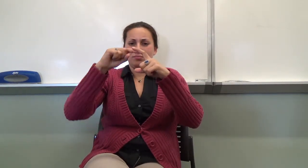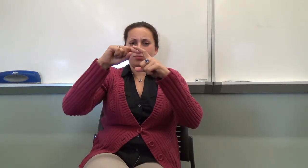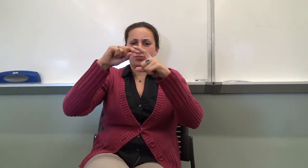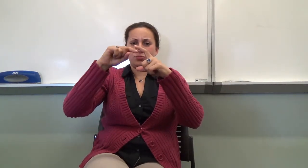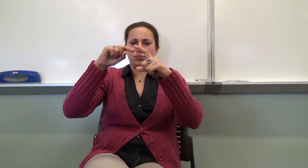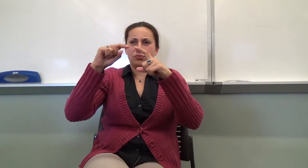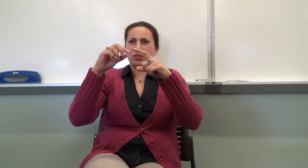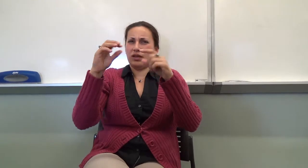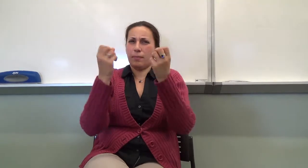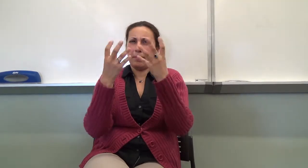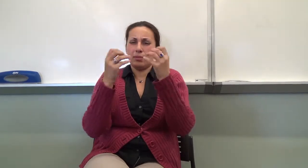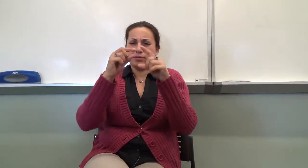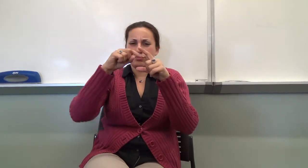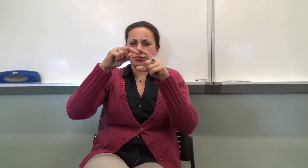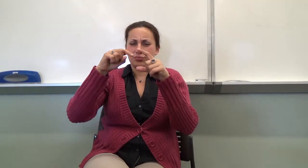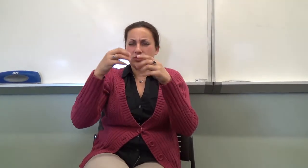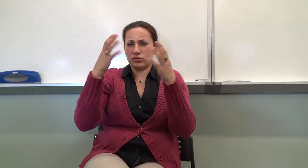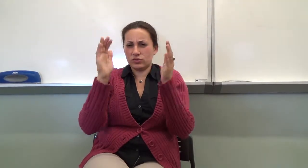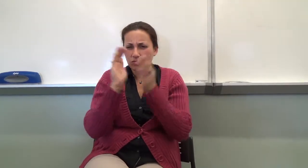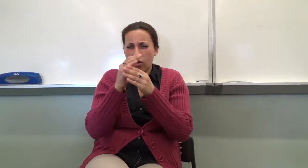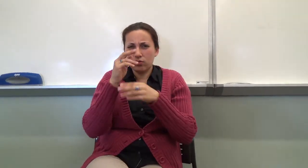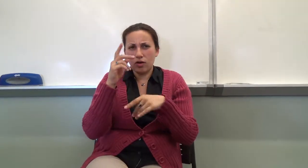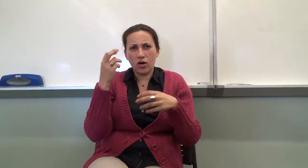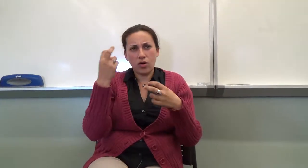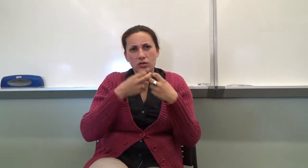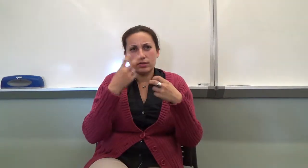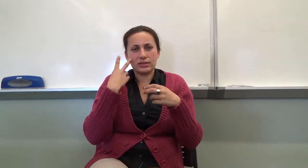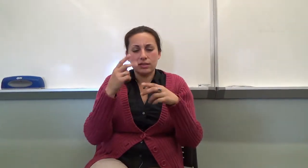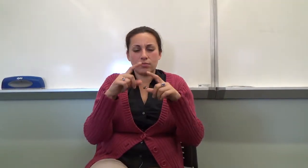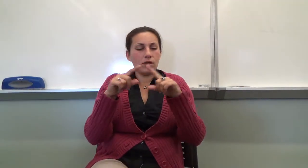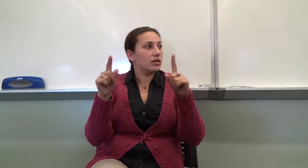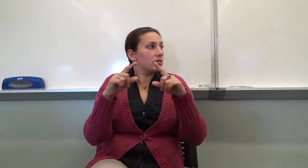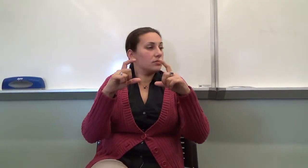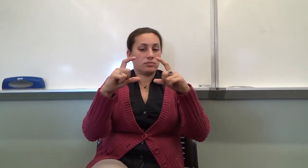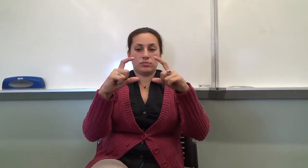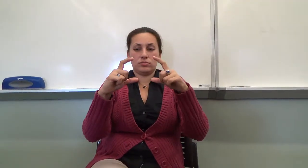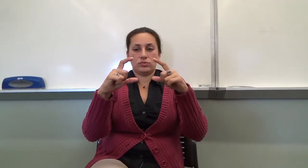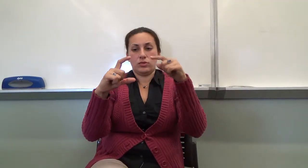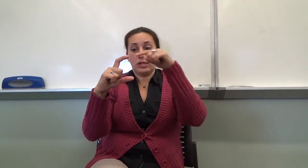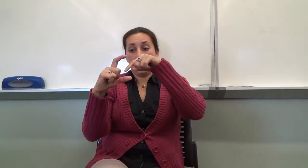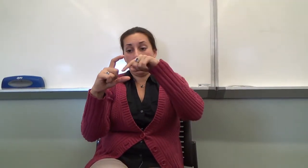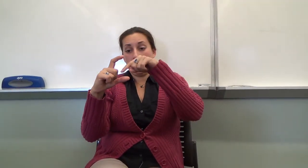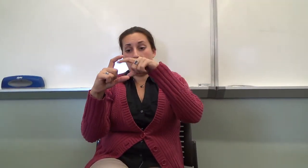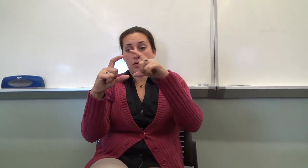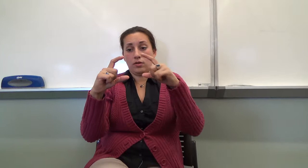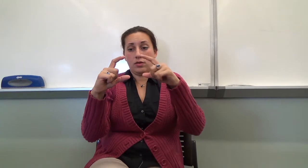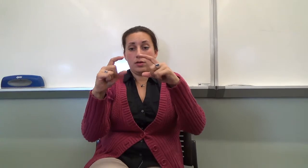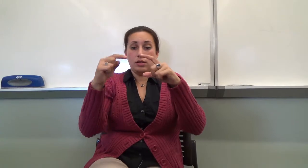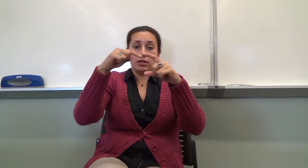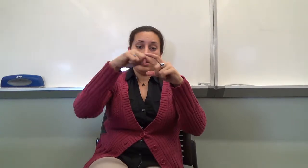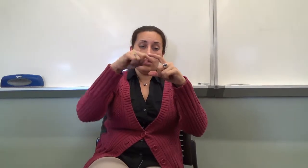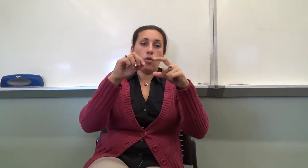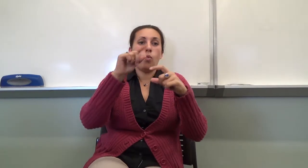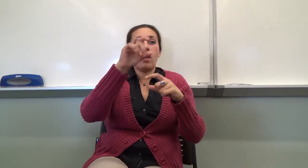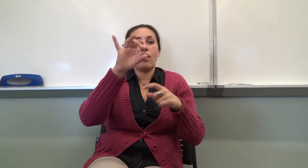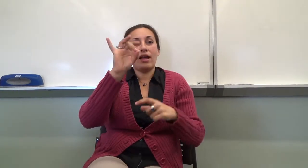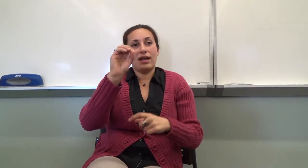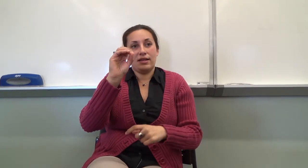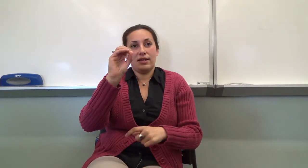I'm sure. But as you go from one side to the other, let's say this side over to this side, there's 180 of those little marks on